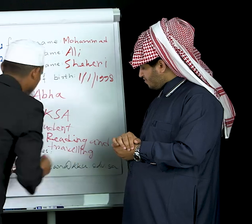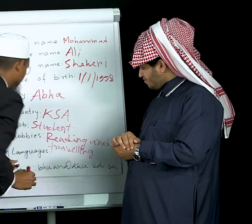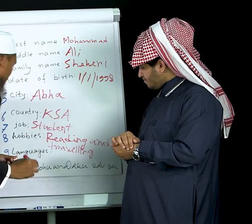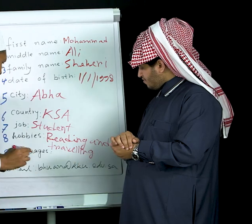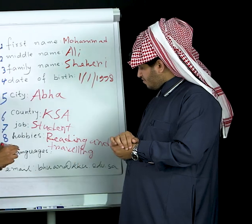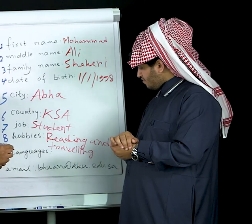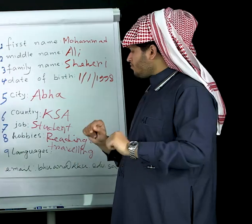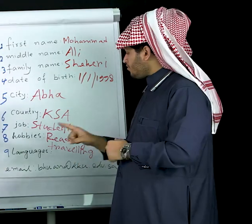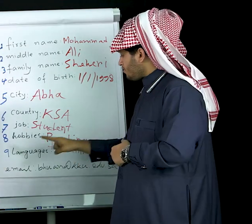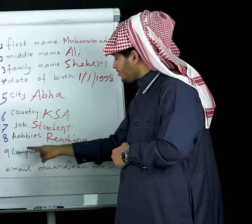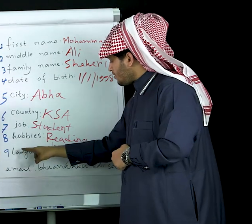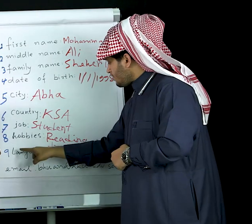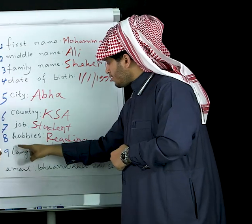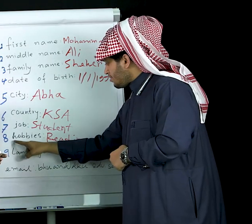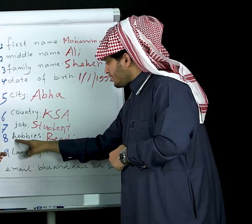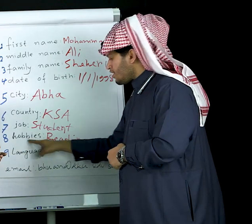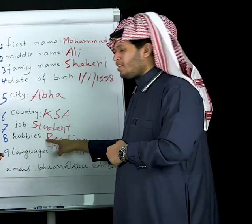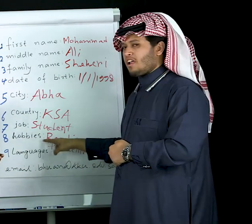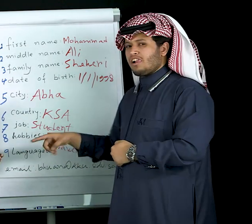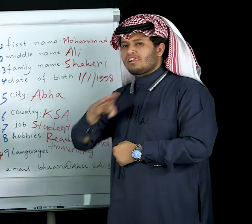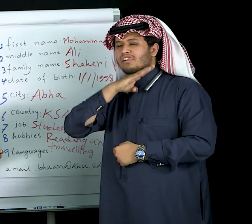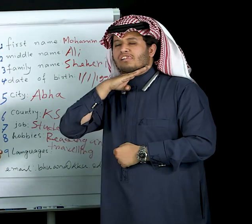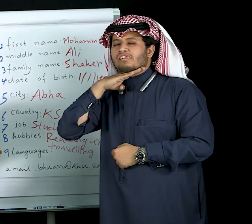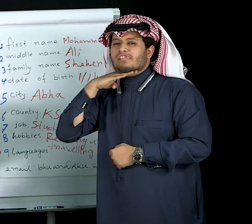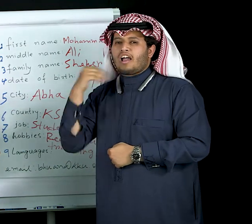For example, reading and writing.